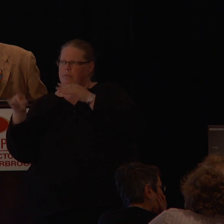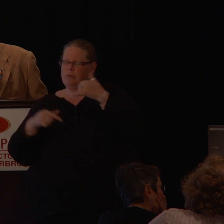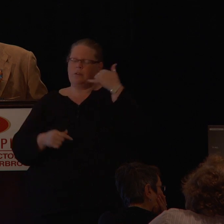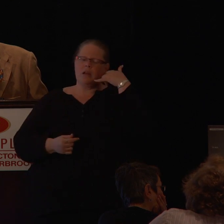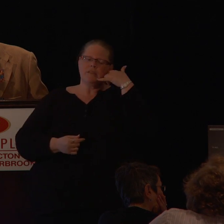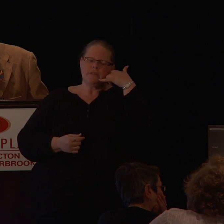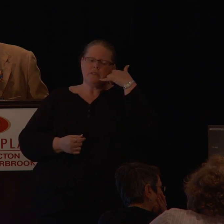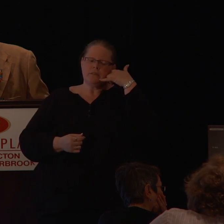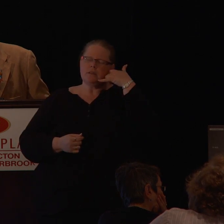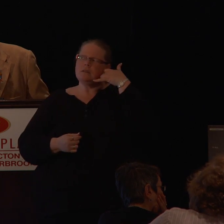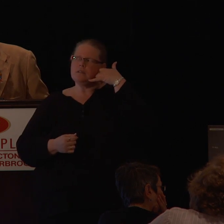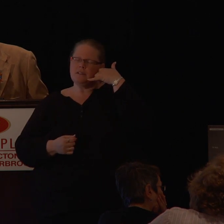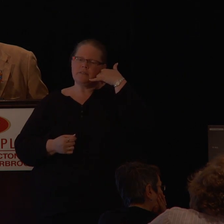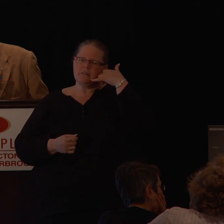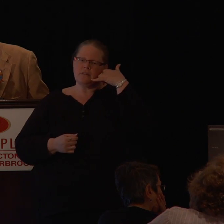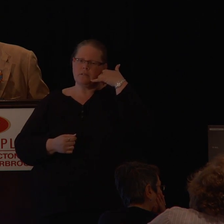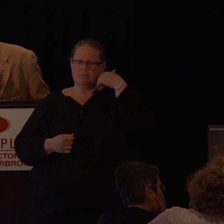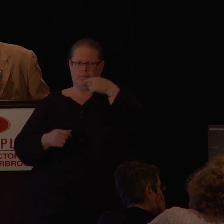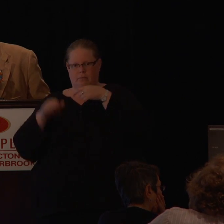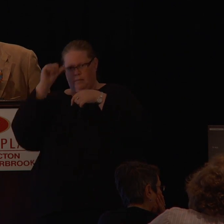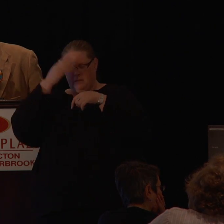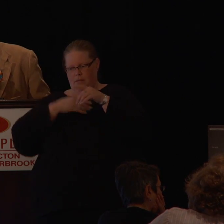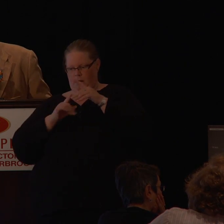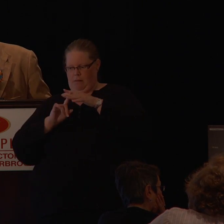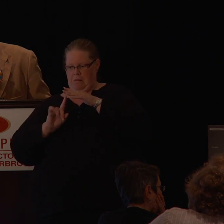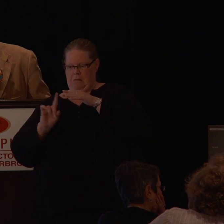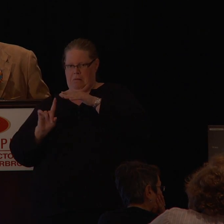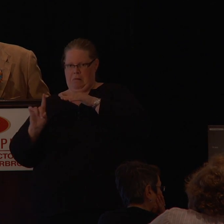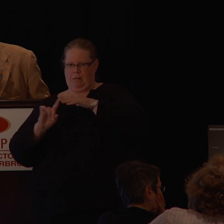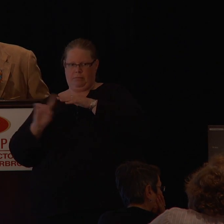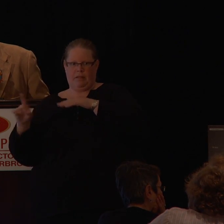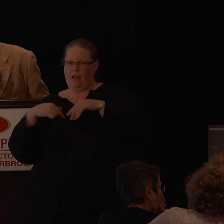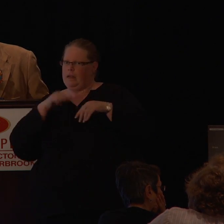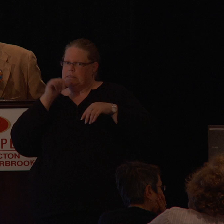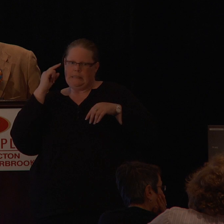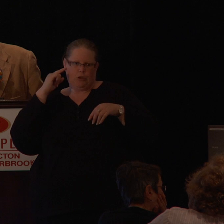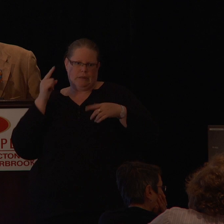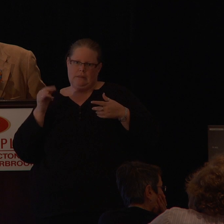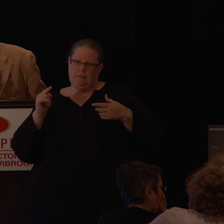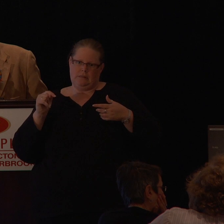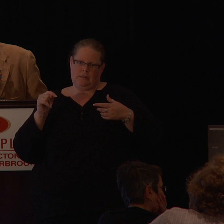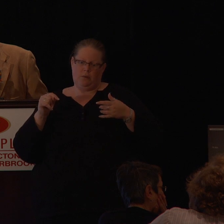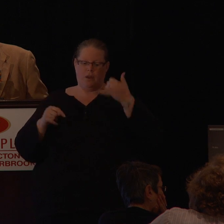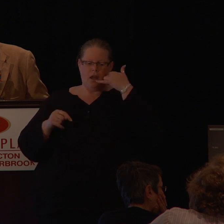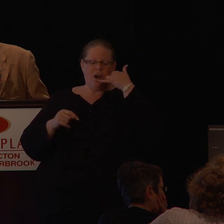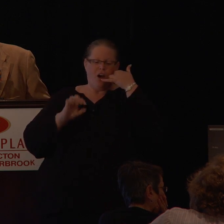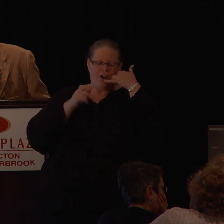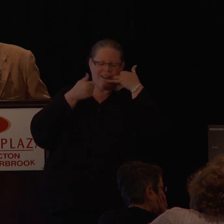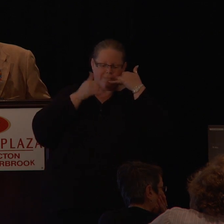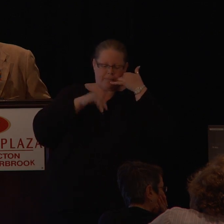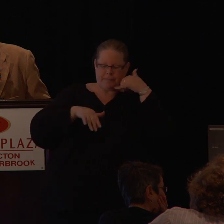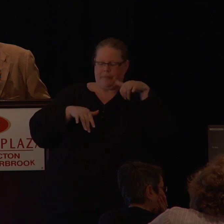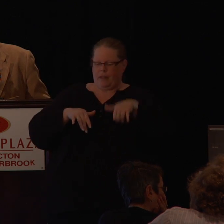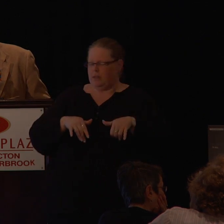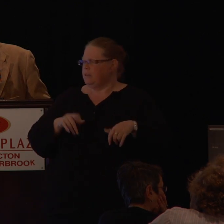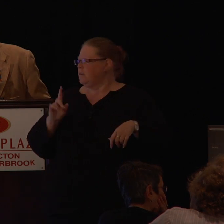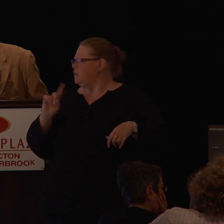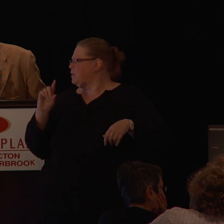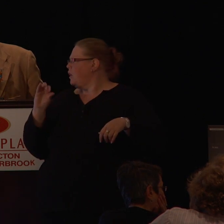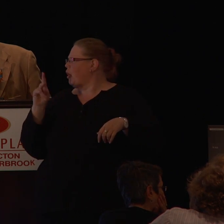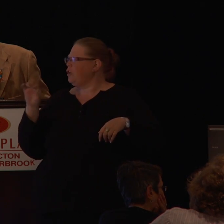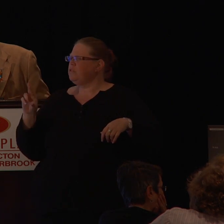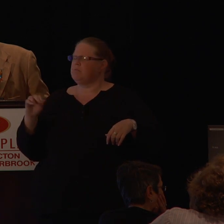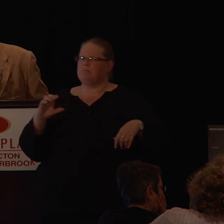call. I didn't hear him go out. And when the call was over, I couldn't find him, and I was in